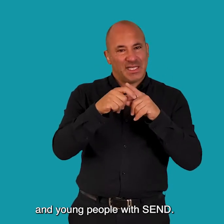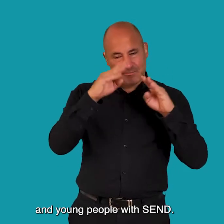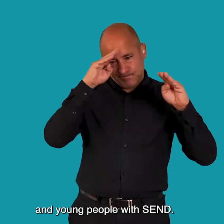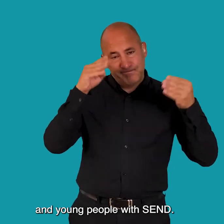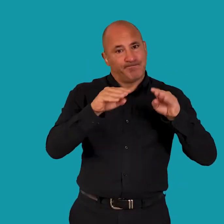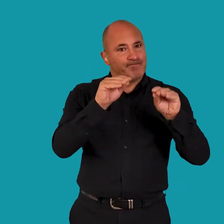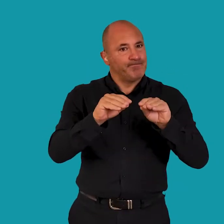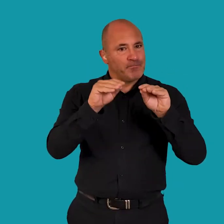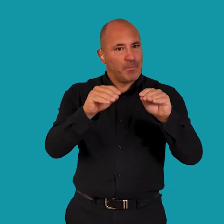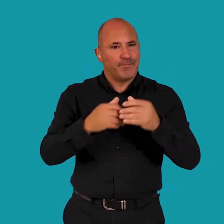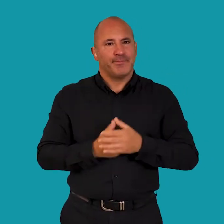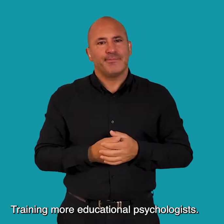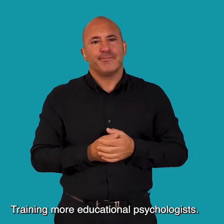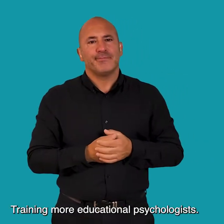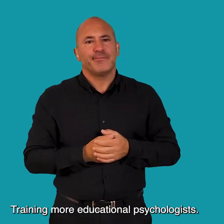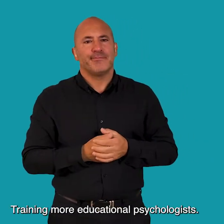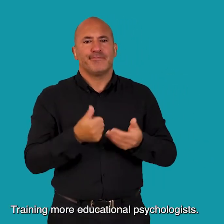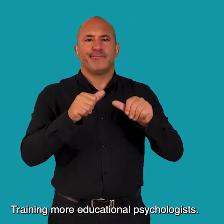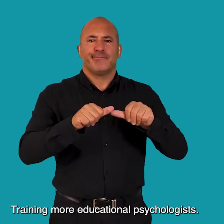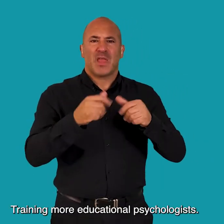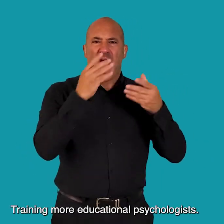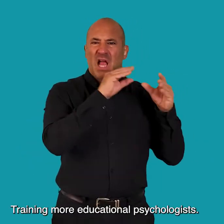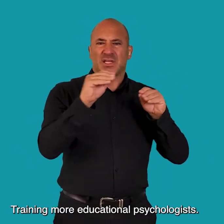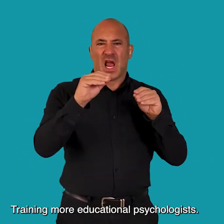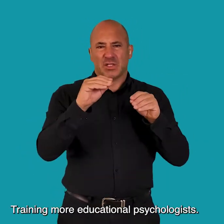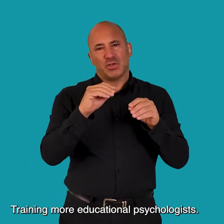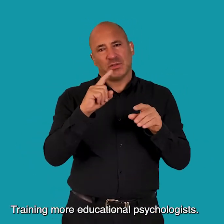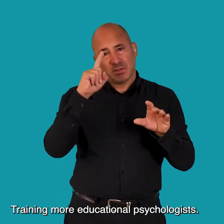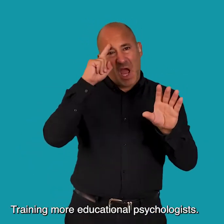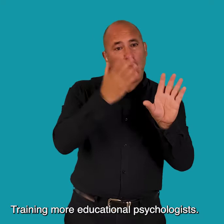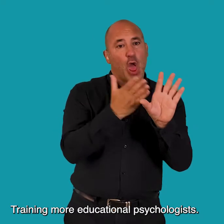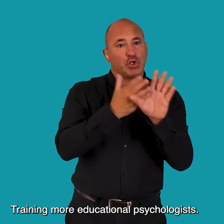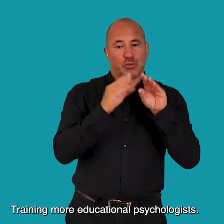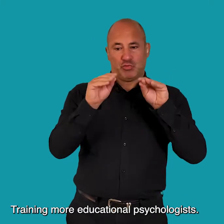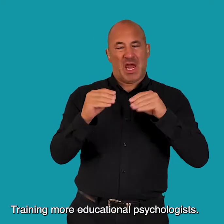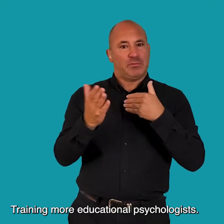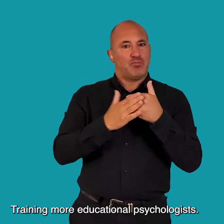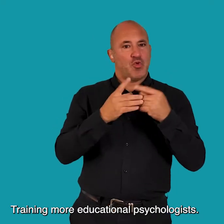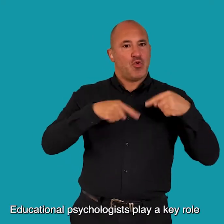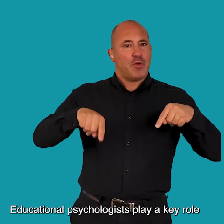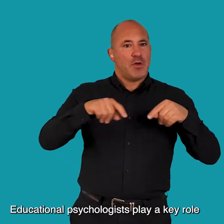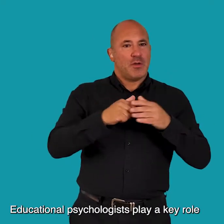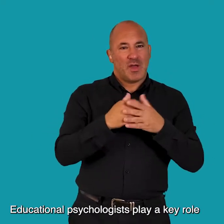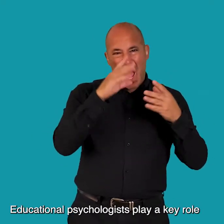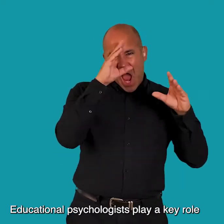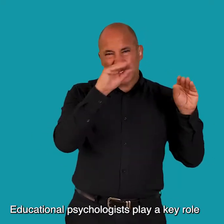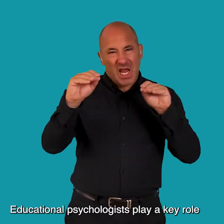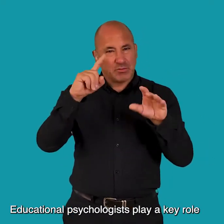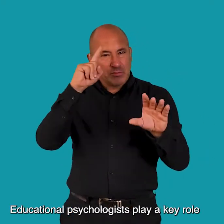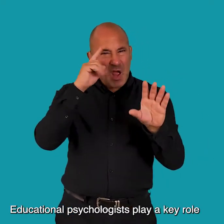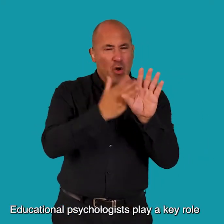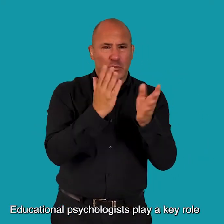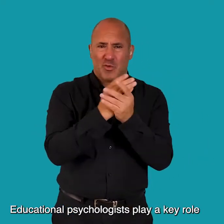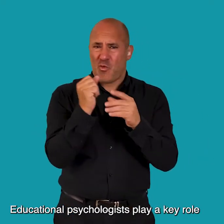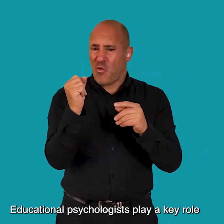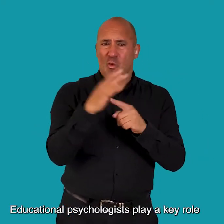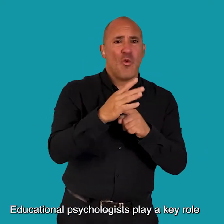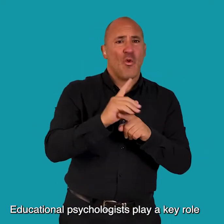SEND. Training more educational psychologists. Educational psychologists play a key role in